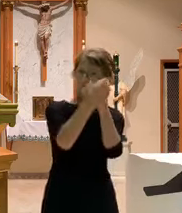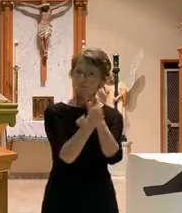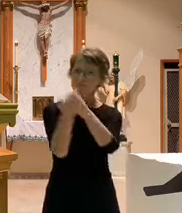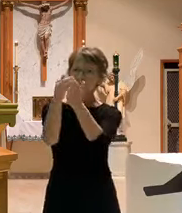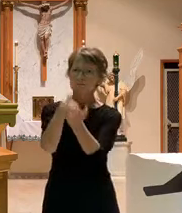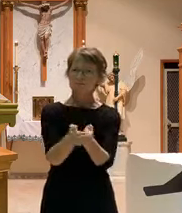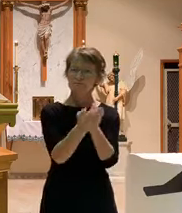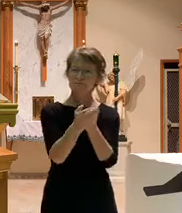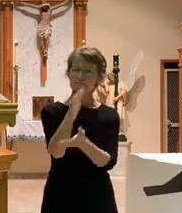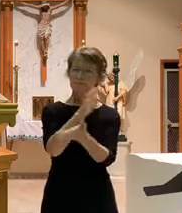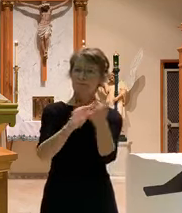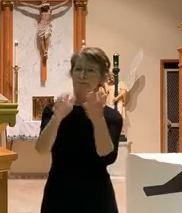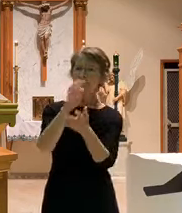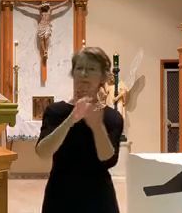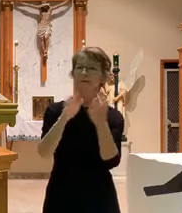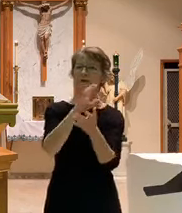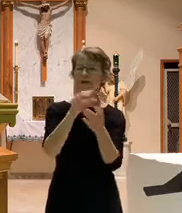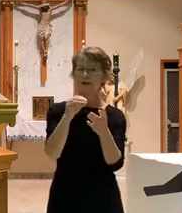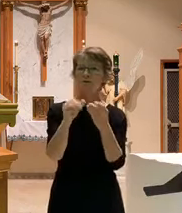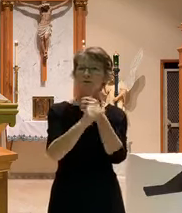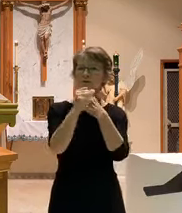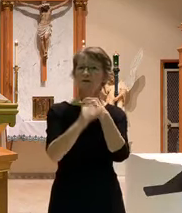the harbor of eternal life.